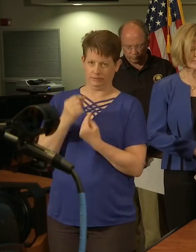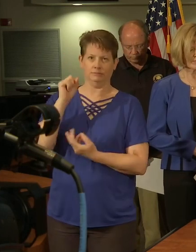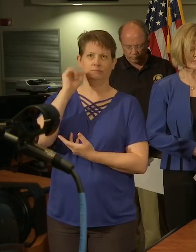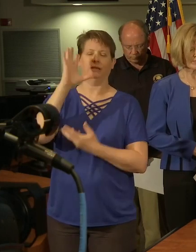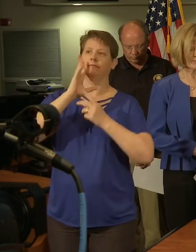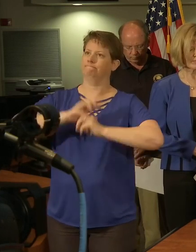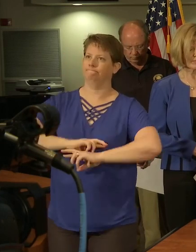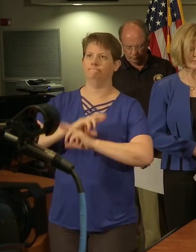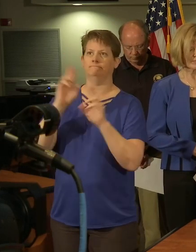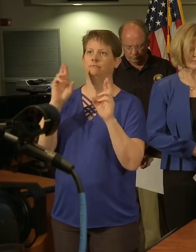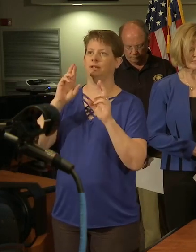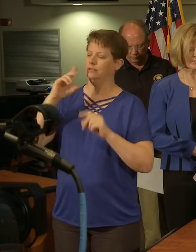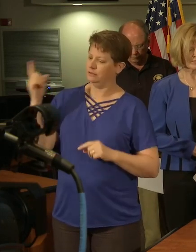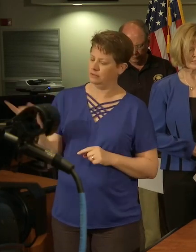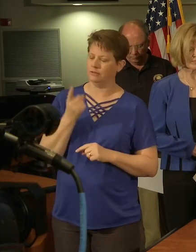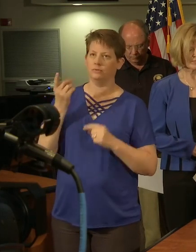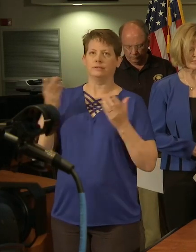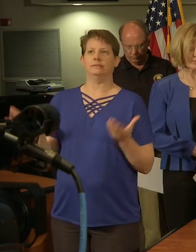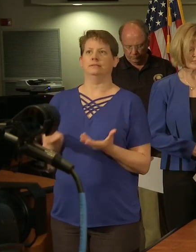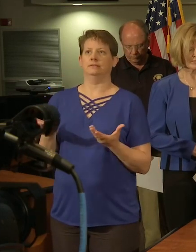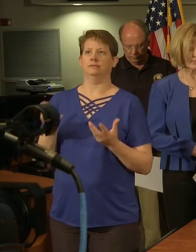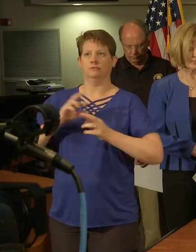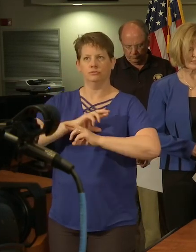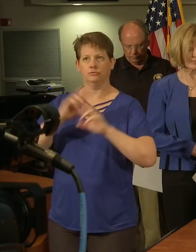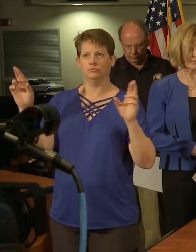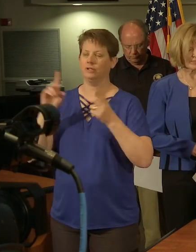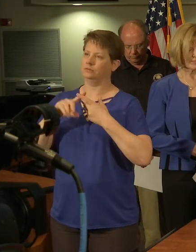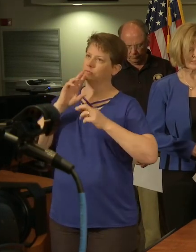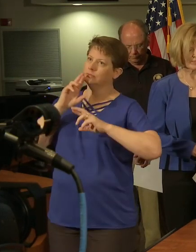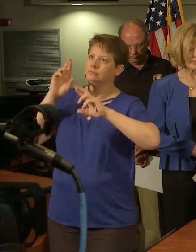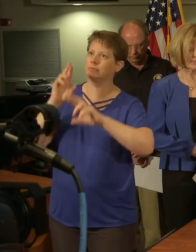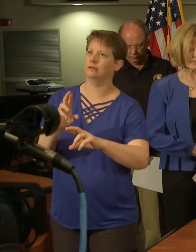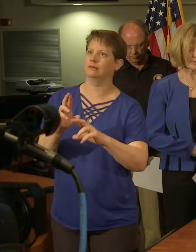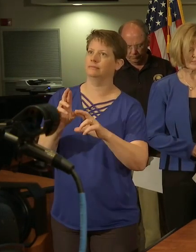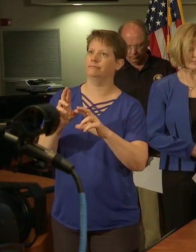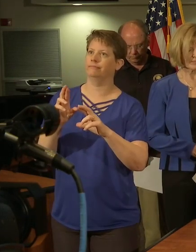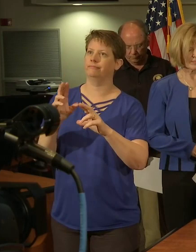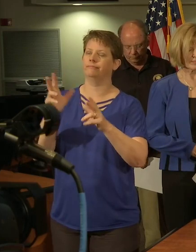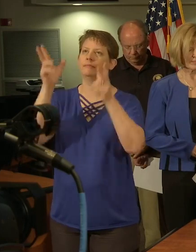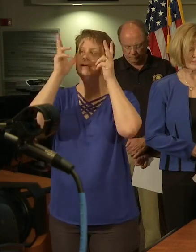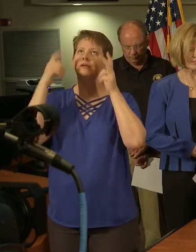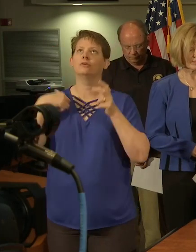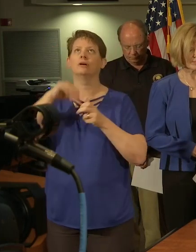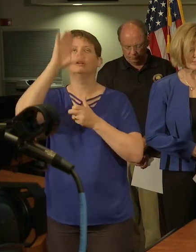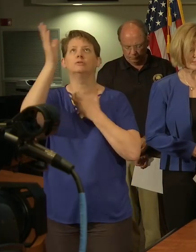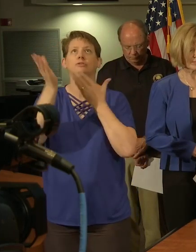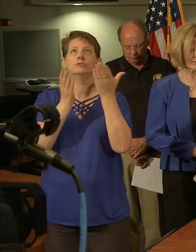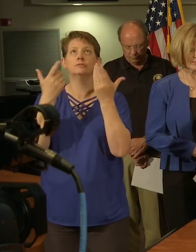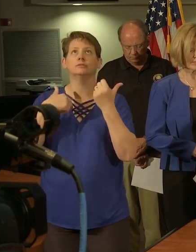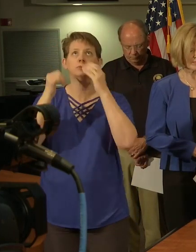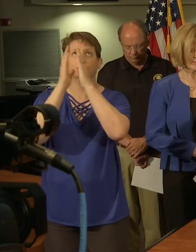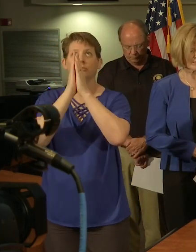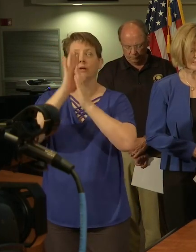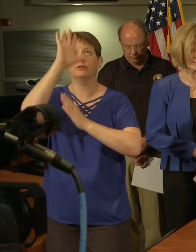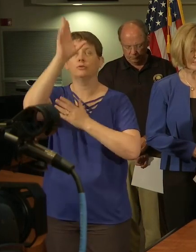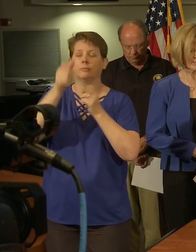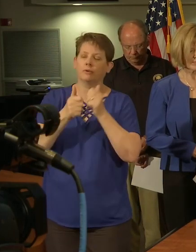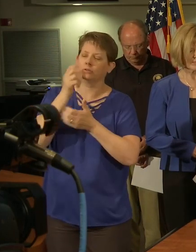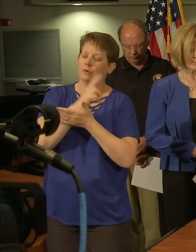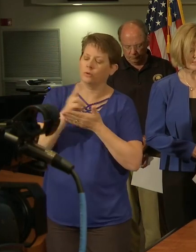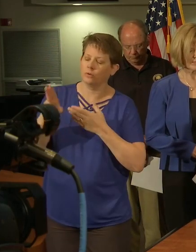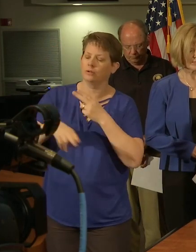always ready, always there, ready to respond. Hear us, your servants, as we pray in your most holy